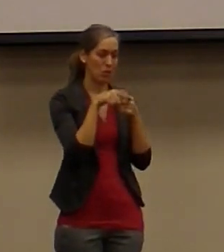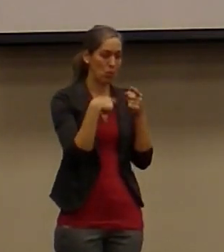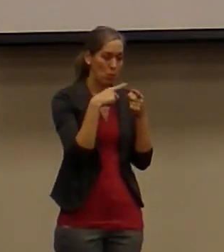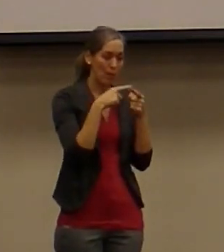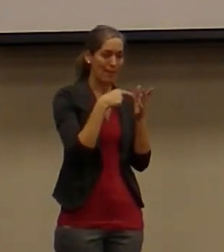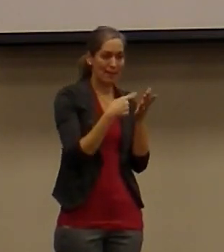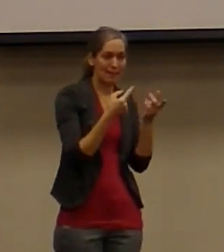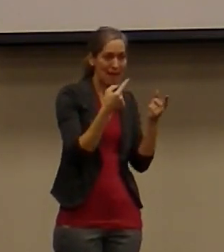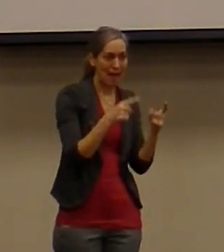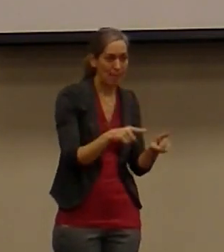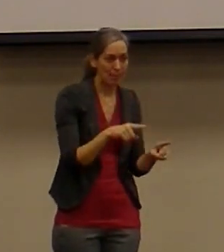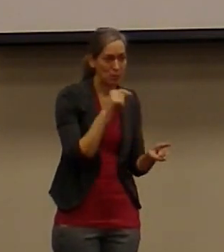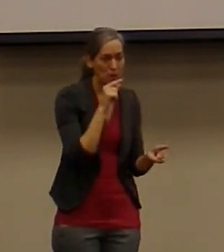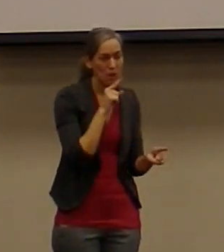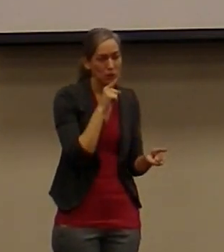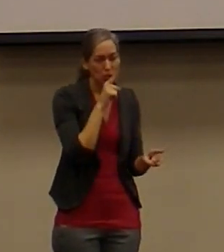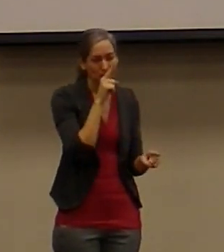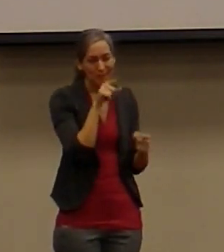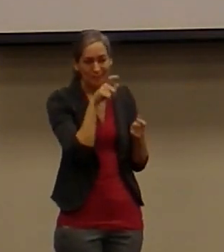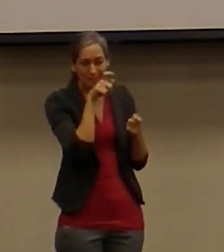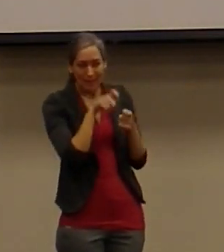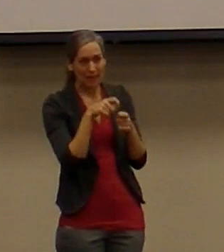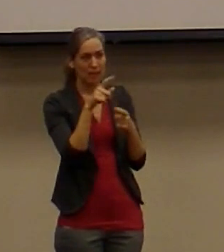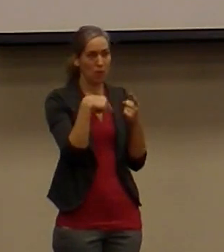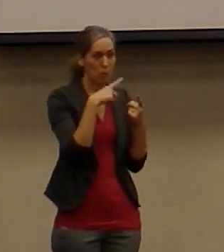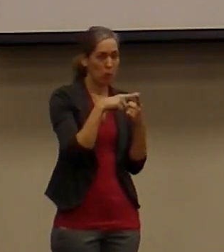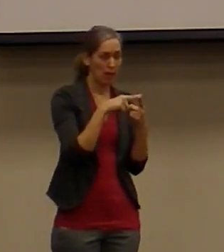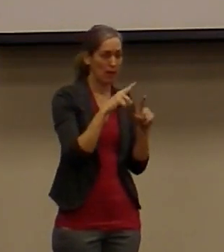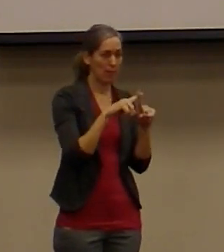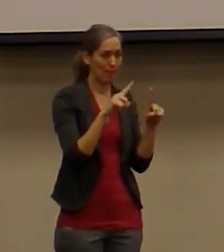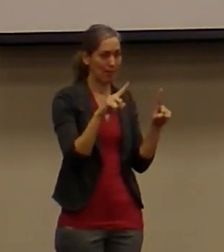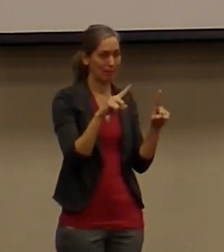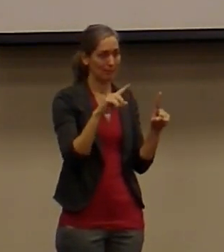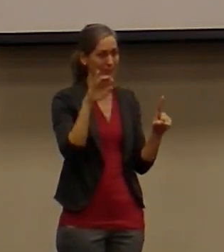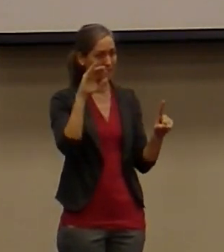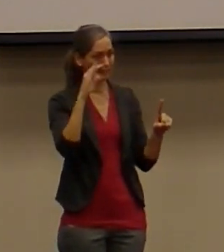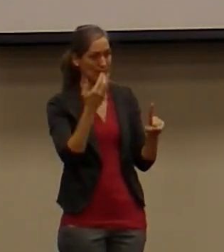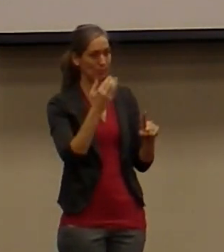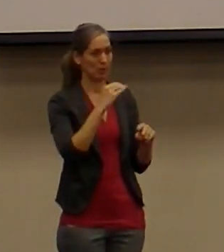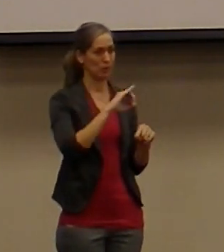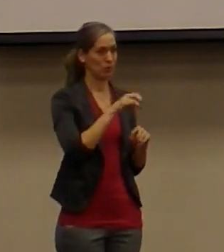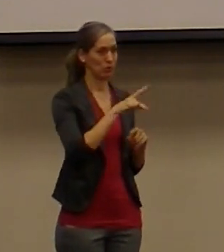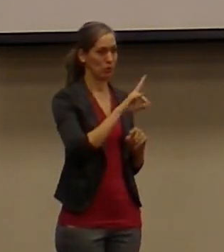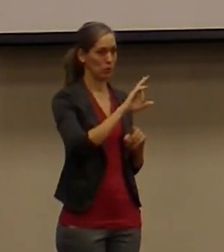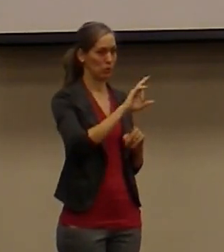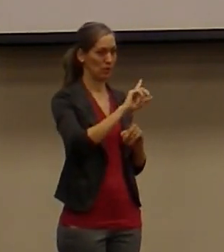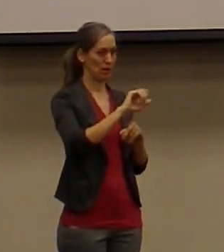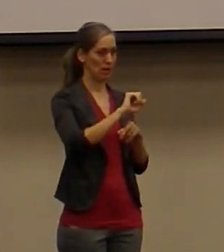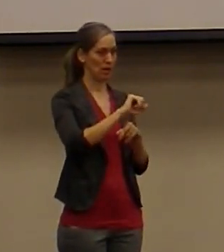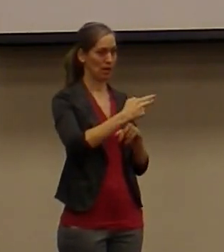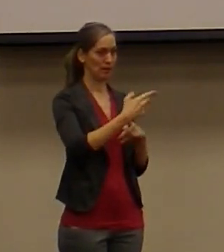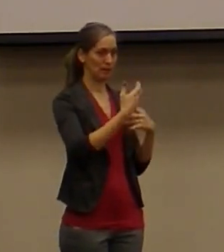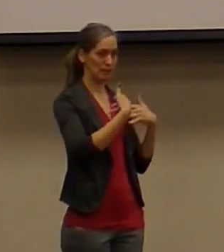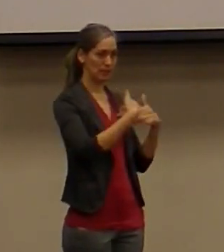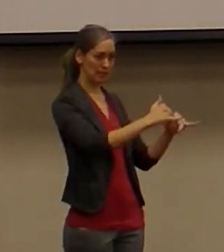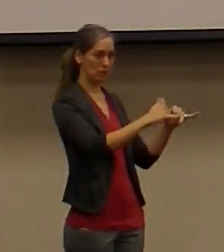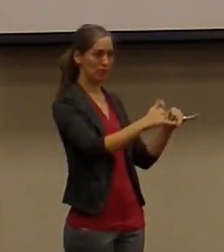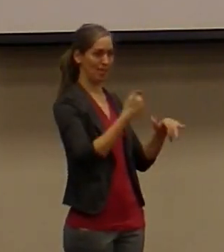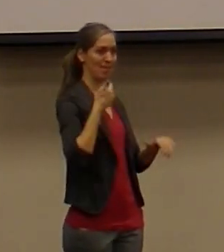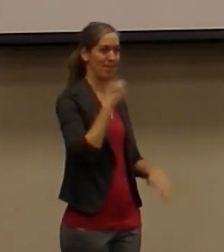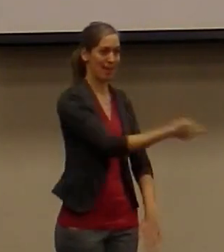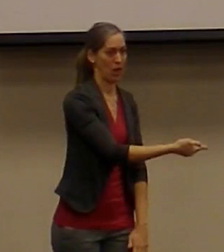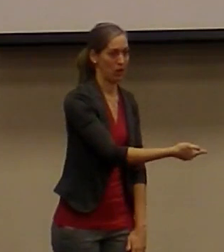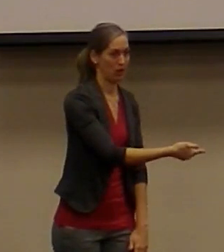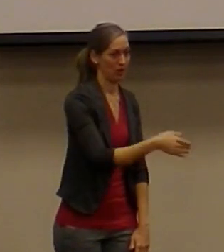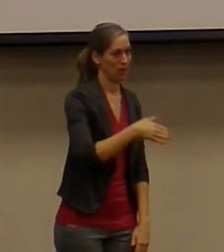time, we kind of assume that Judah still stands, that it hasn't fallen to Nebuchadnezzar yet. They're not in